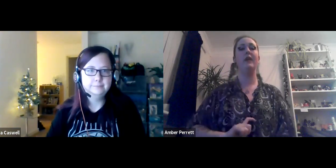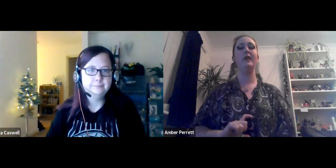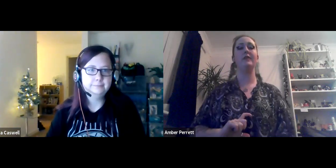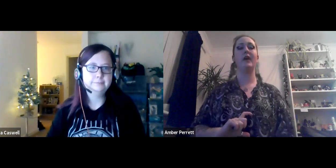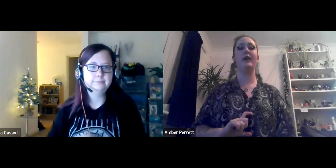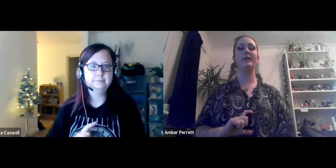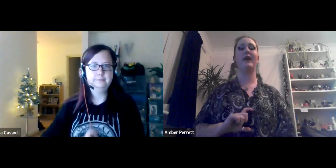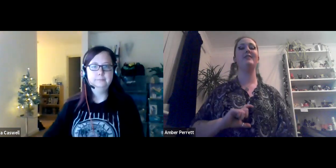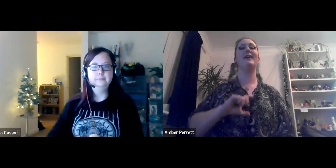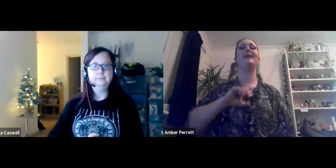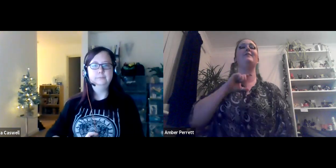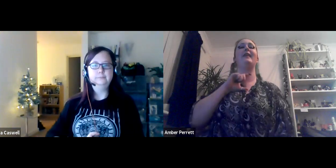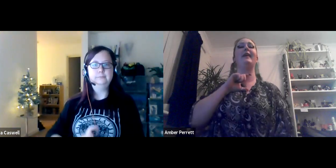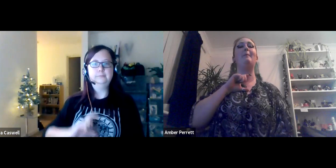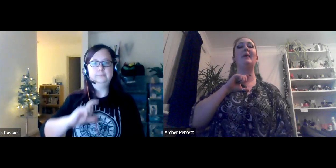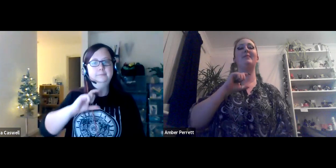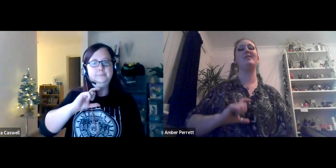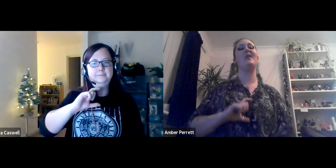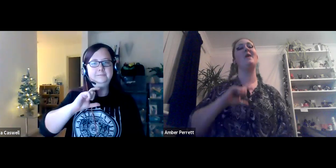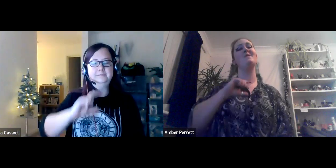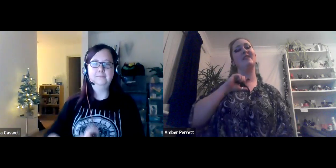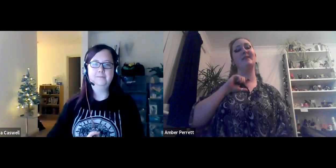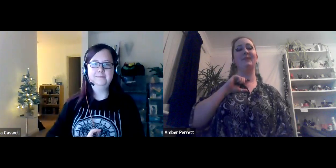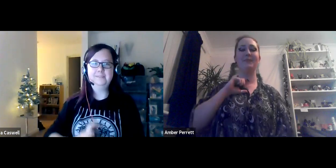You start at your chest and you fill it up. So you're confident.